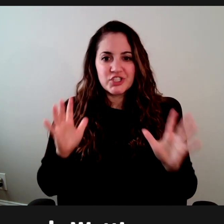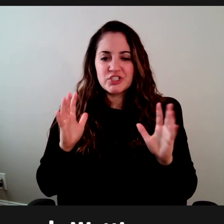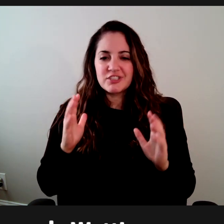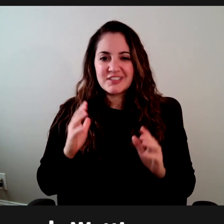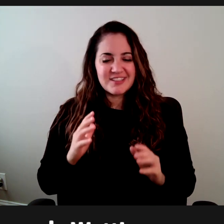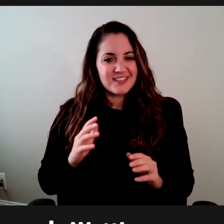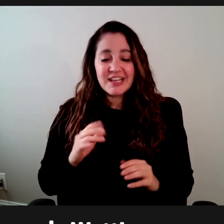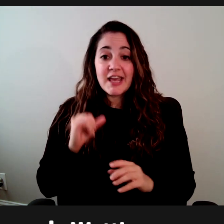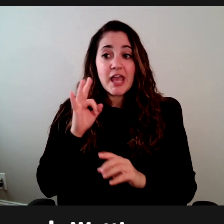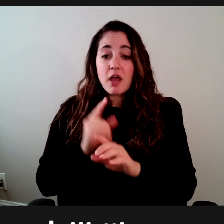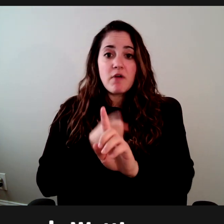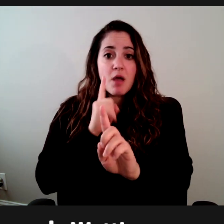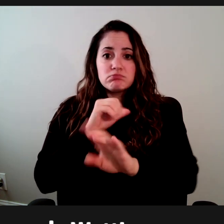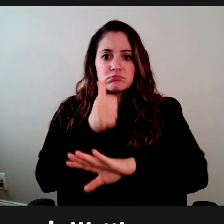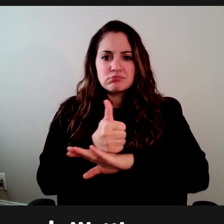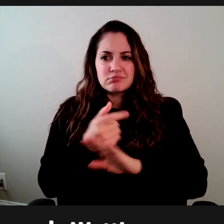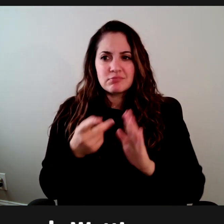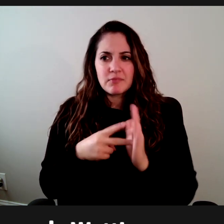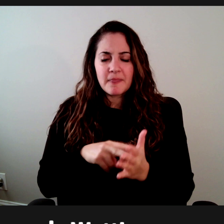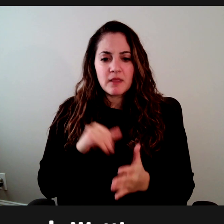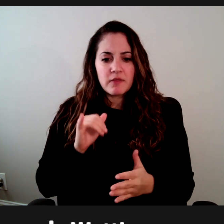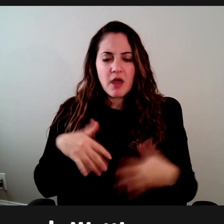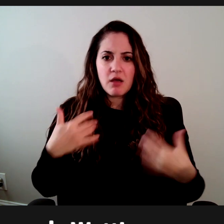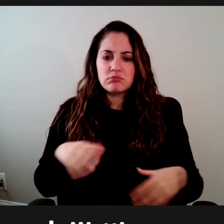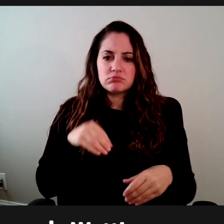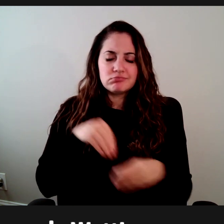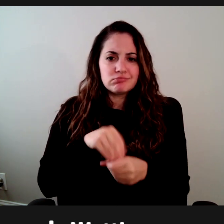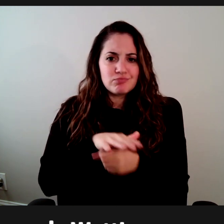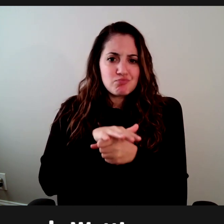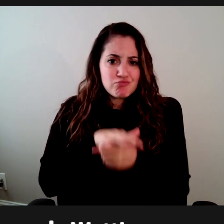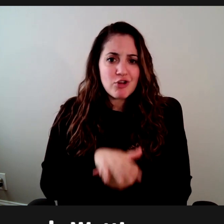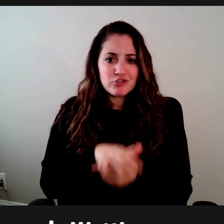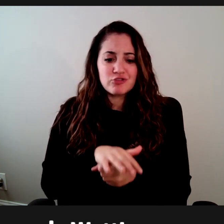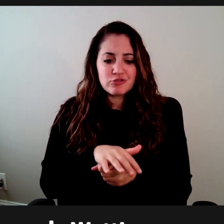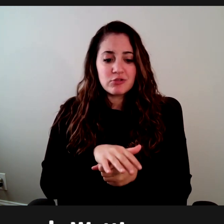happen. It can be so filled with pressure, and